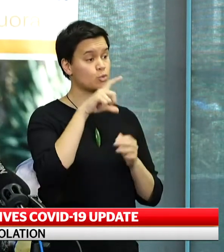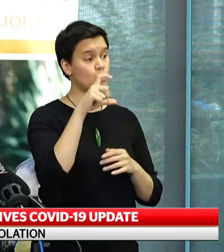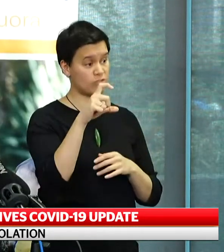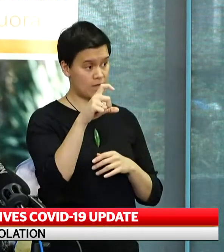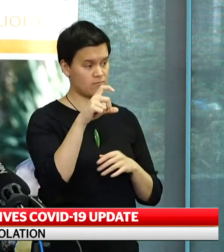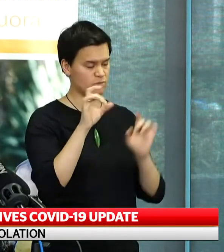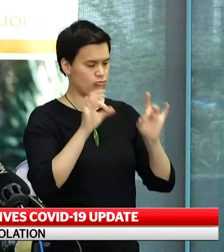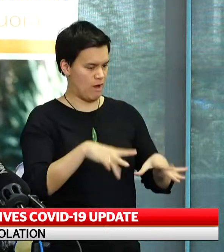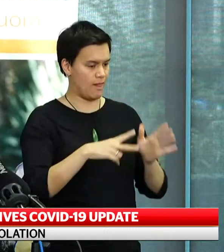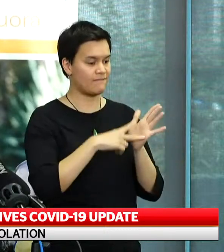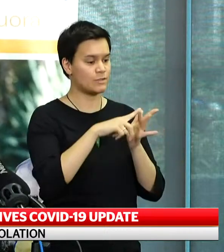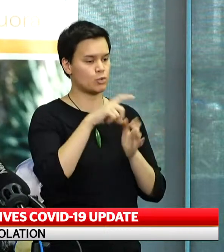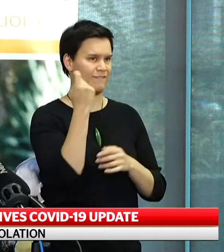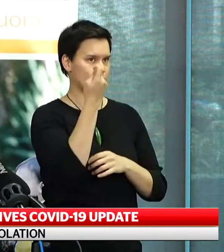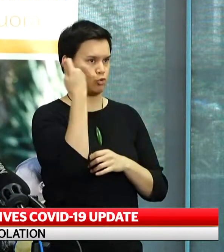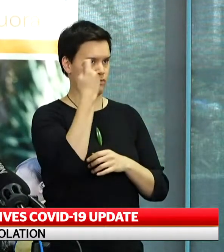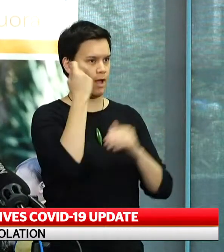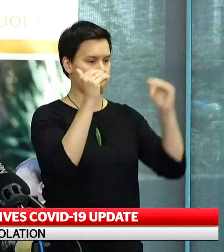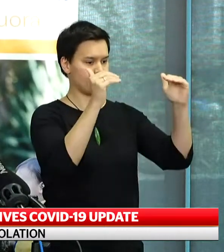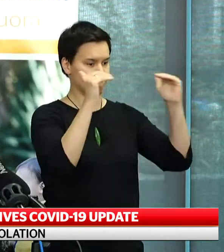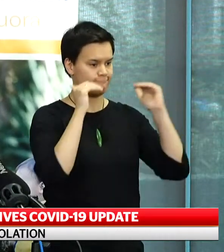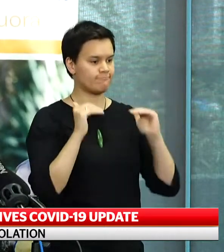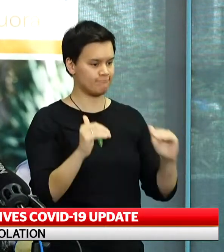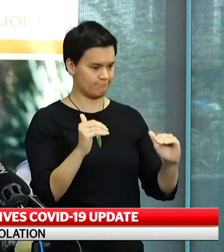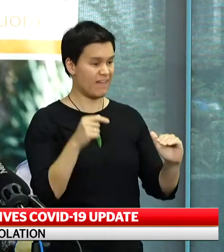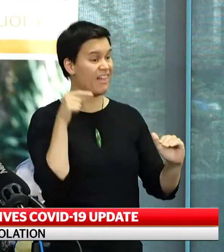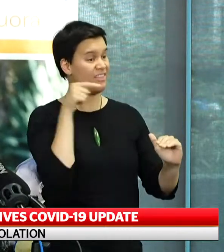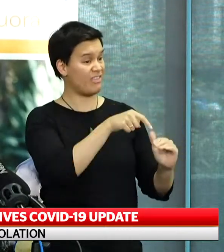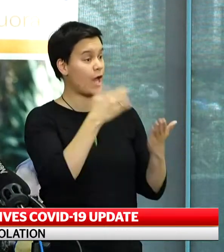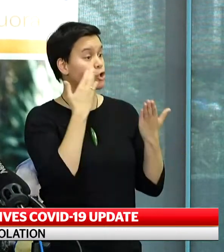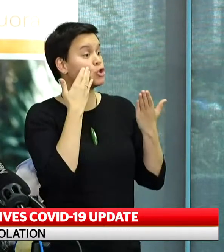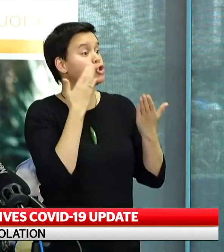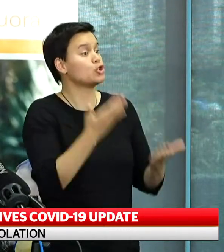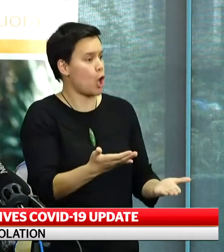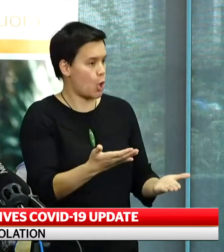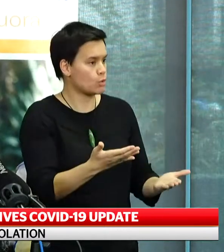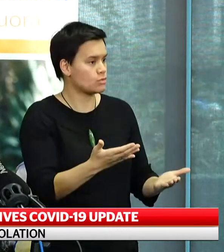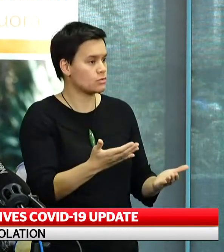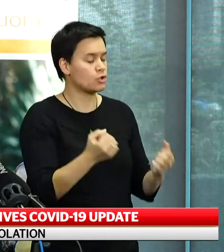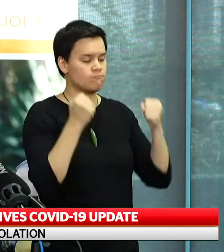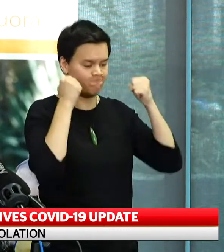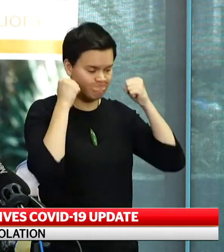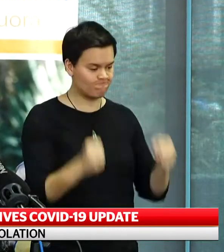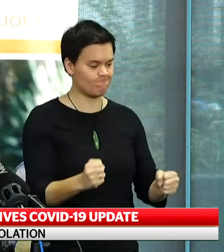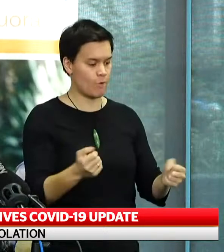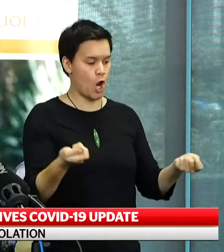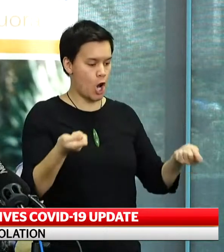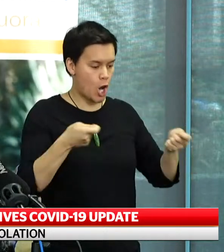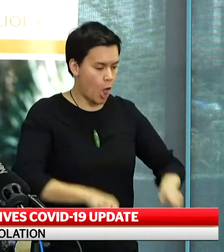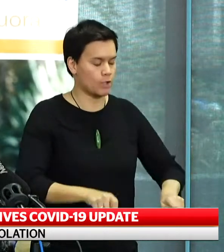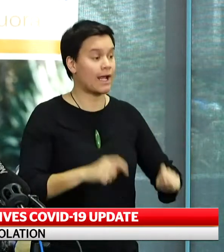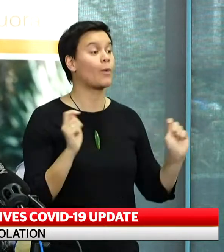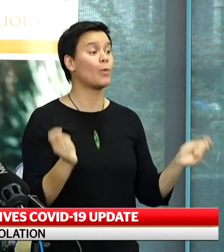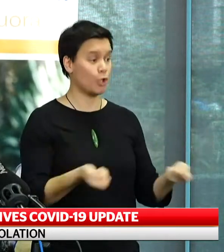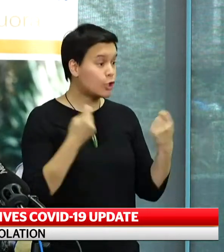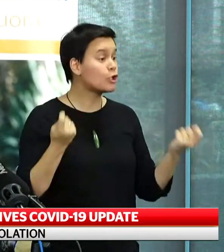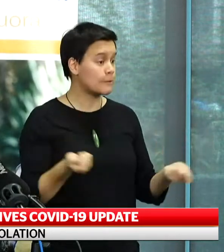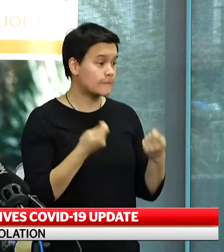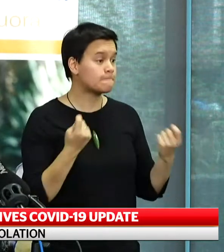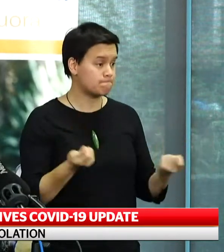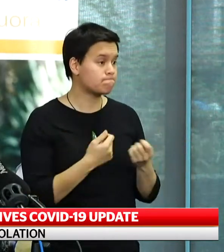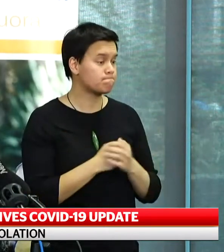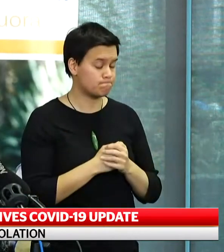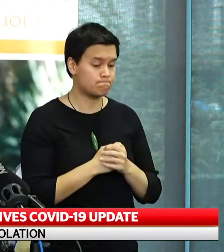again demonstrates the effectiveness of quite rigid lockdown type arrangements and restrictions on